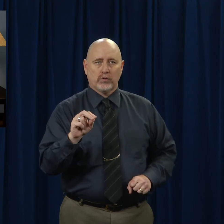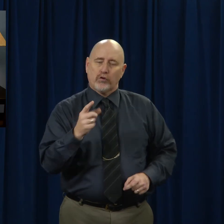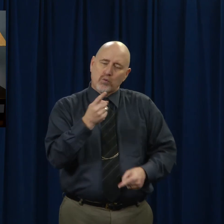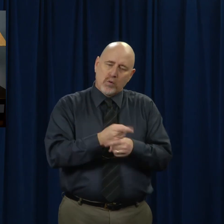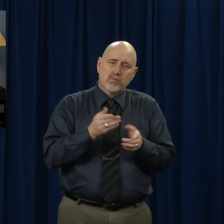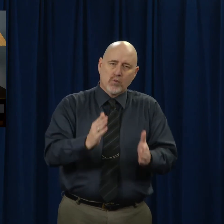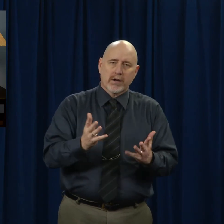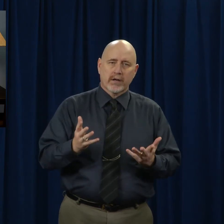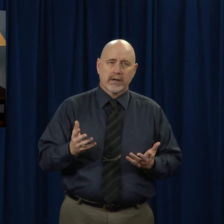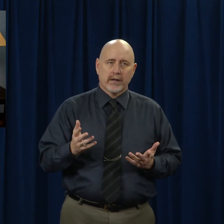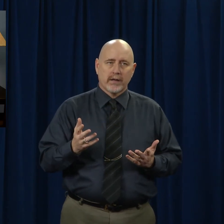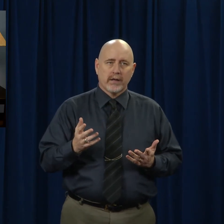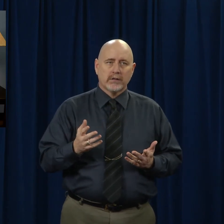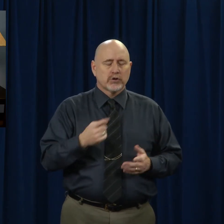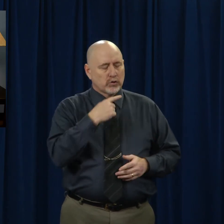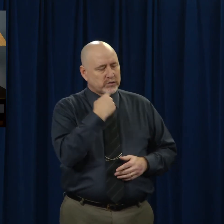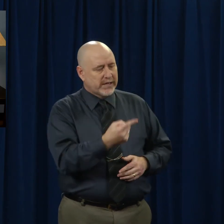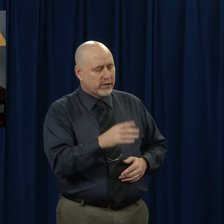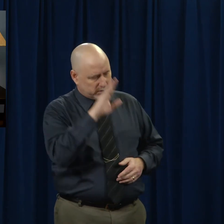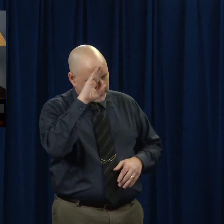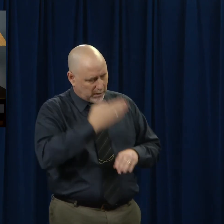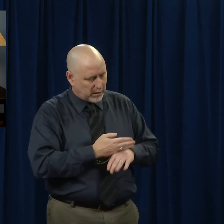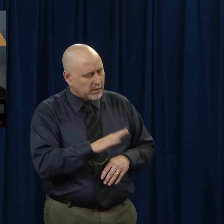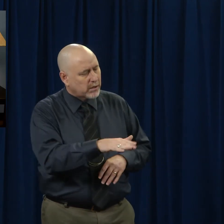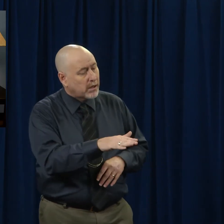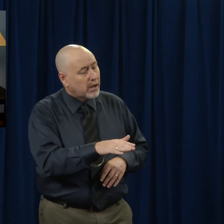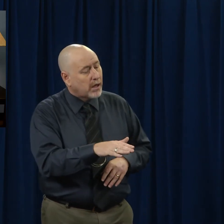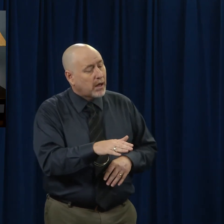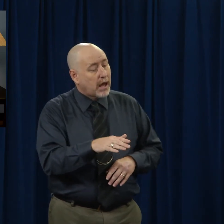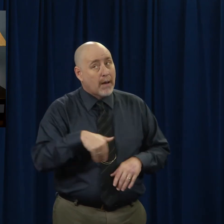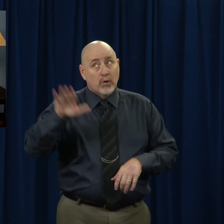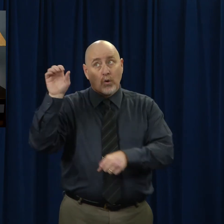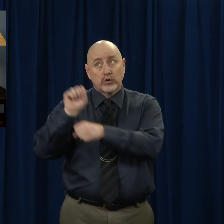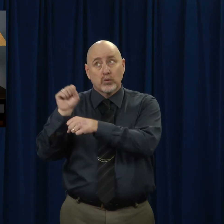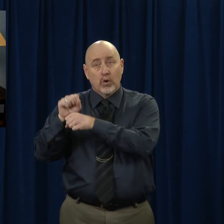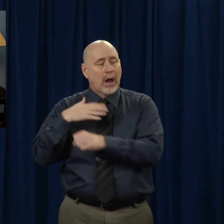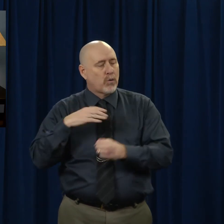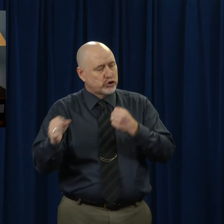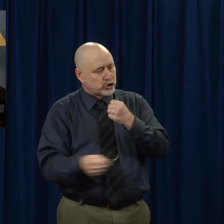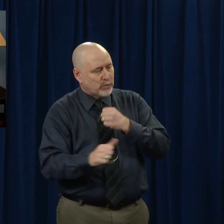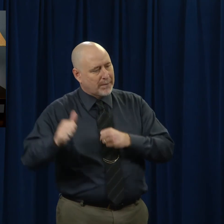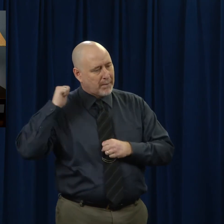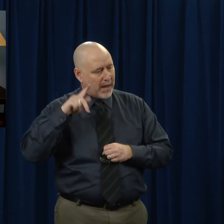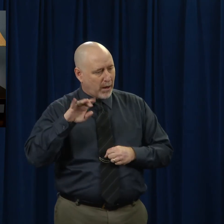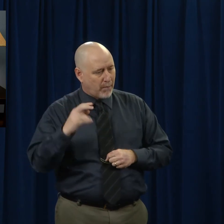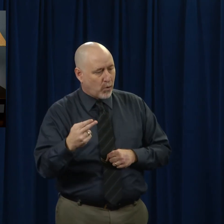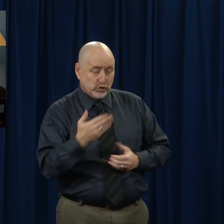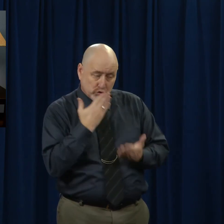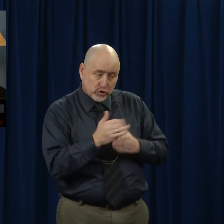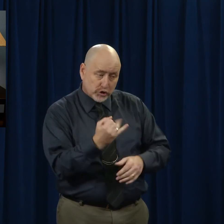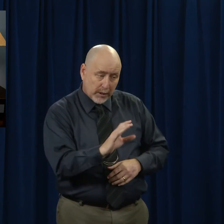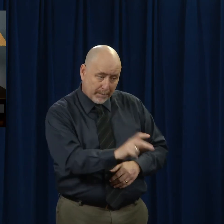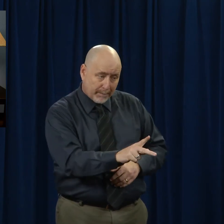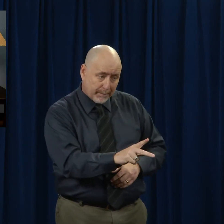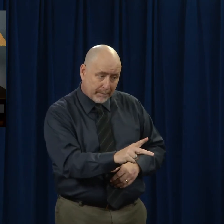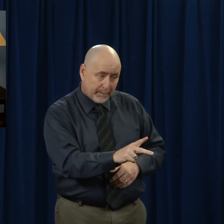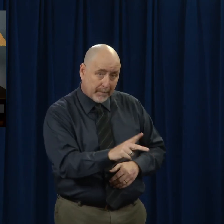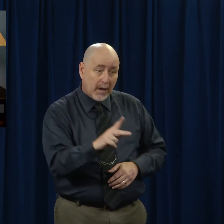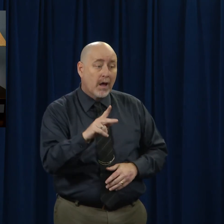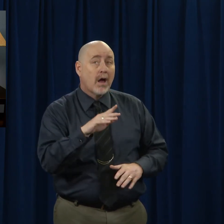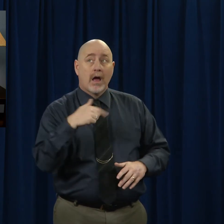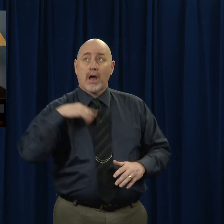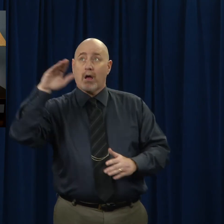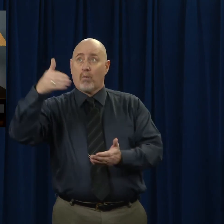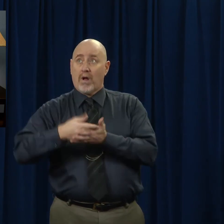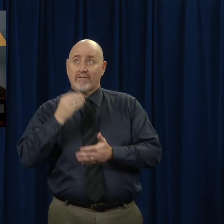the right job. And so you say to your son, now when I'm going to work today, I want you to sweep the back porch and do a good job. And then when